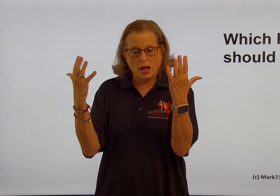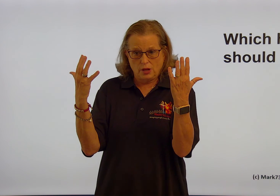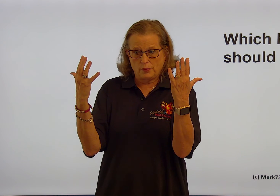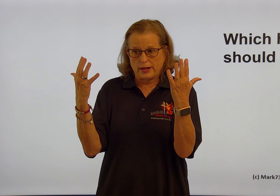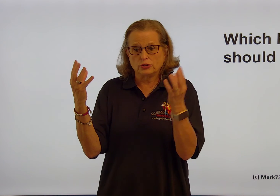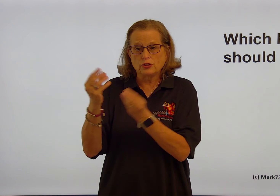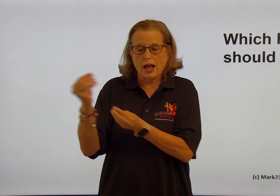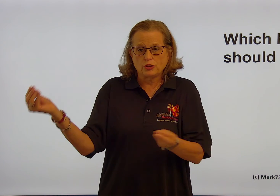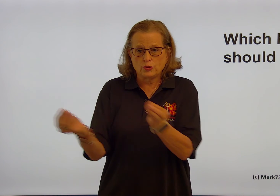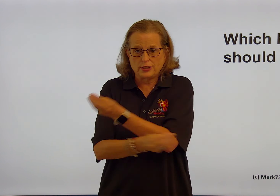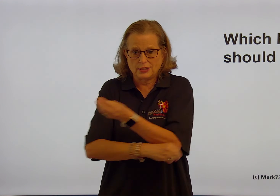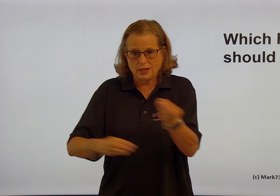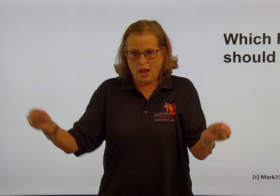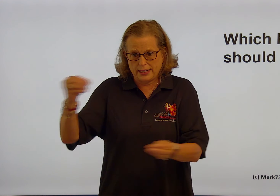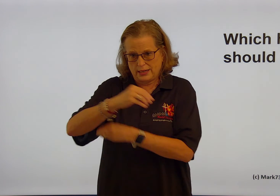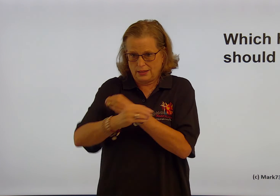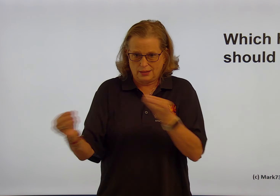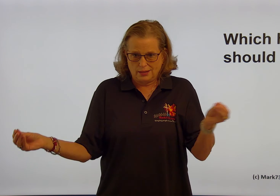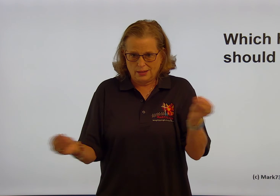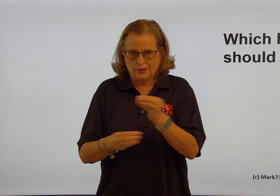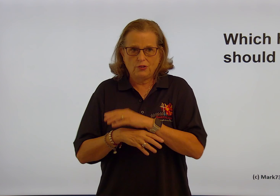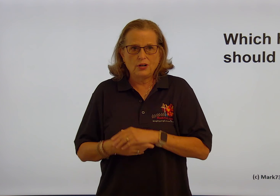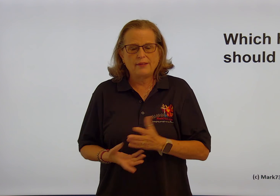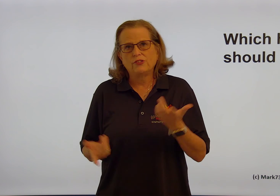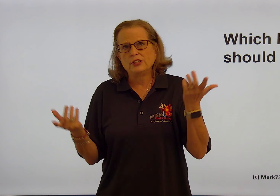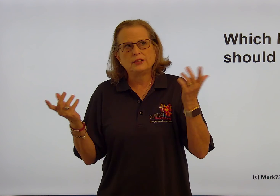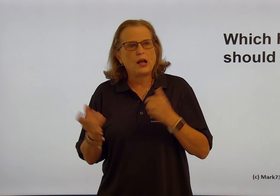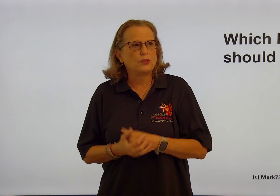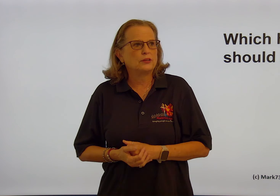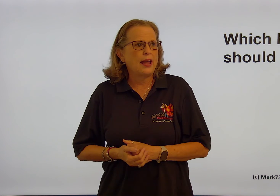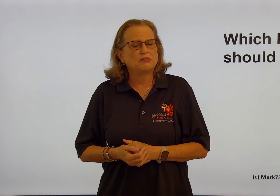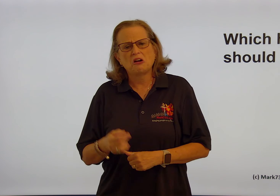-dominant. You not shrink the signing. For like, for example, Dad, so.